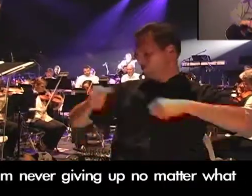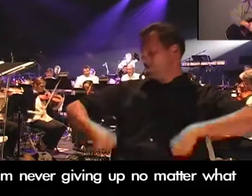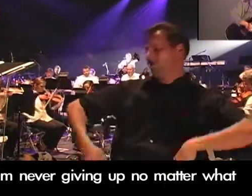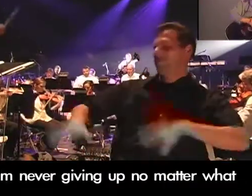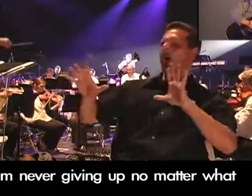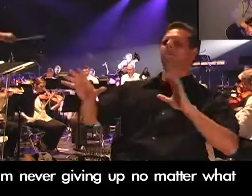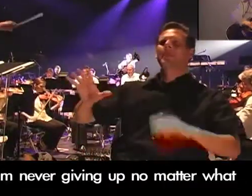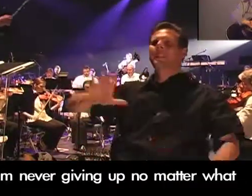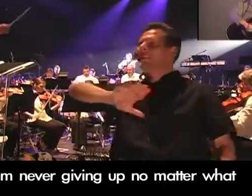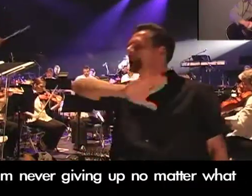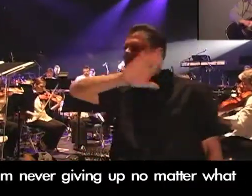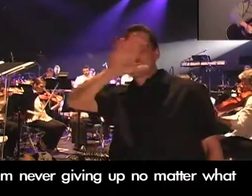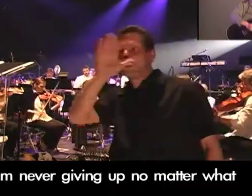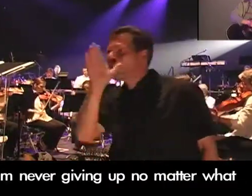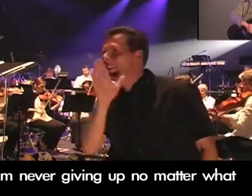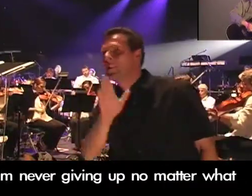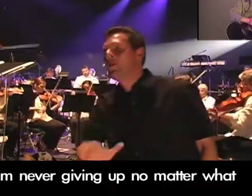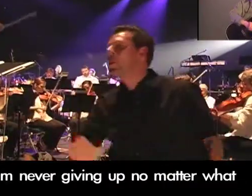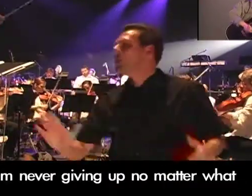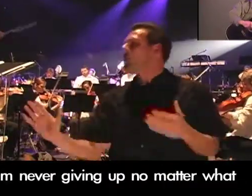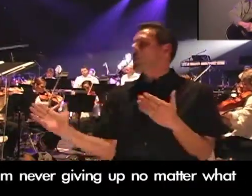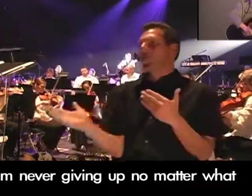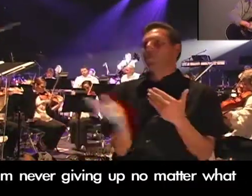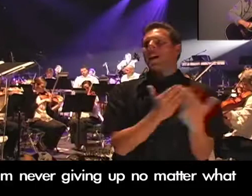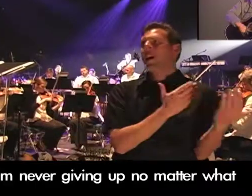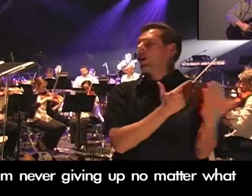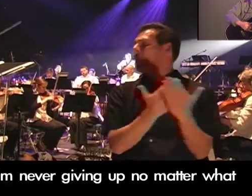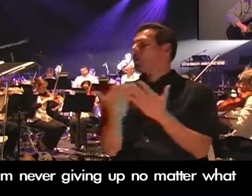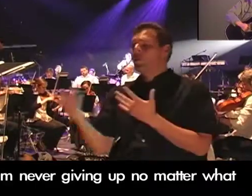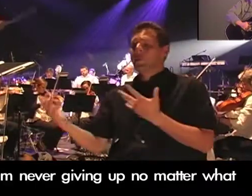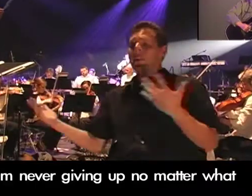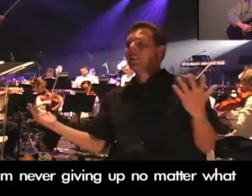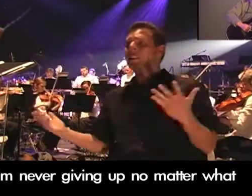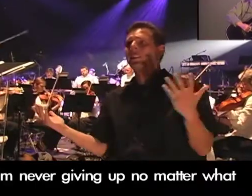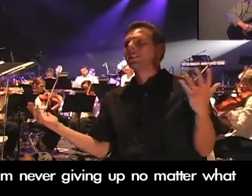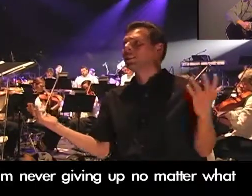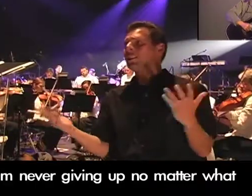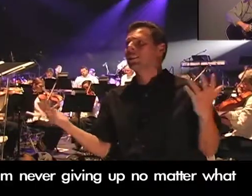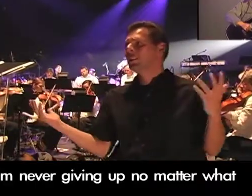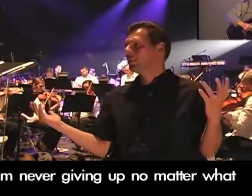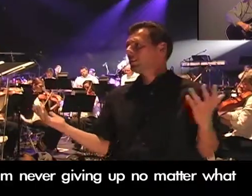given up. No matter what.